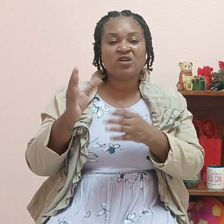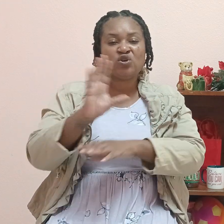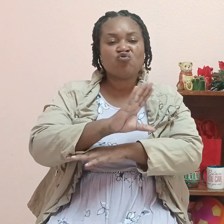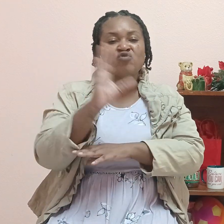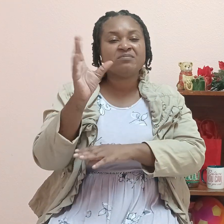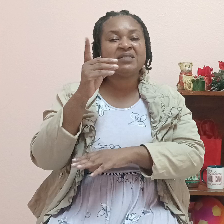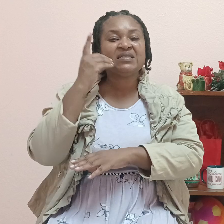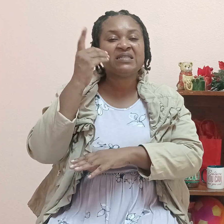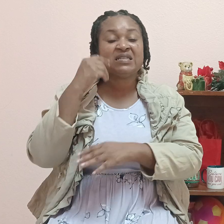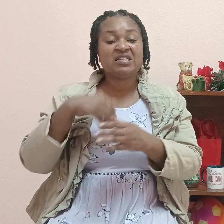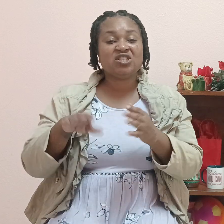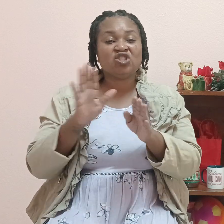A,